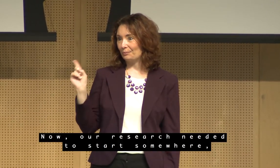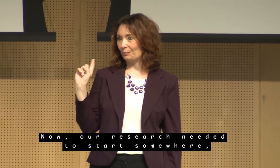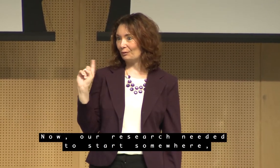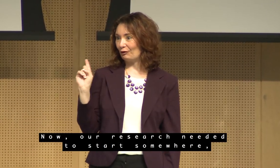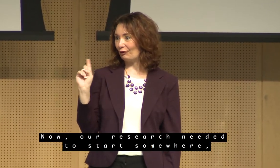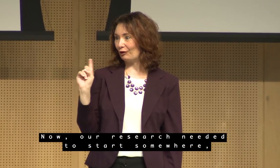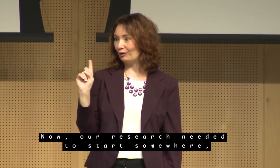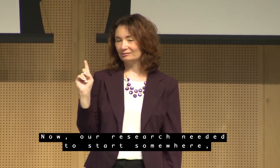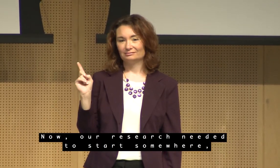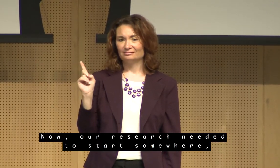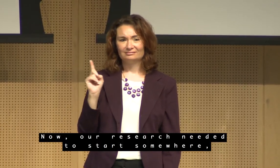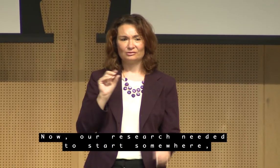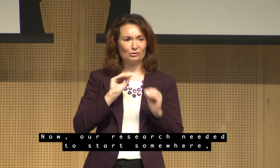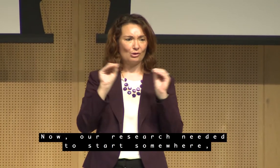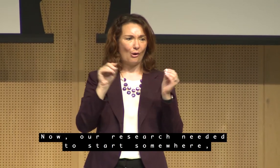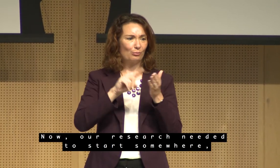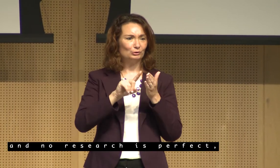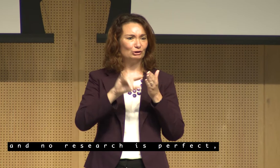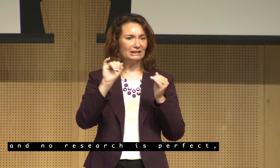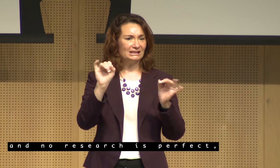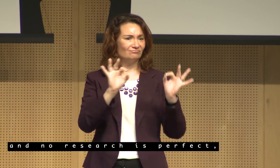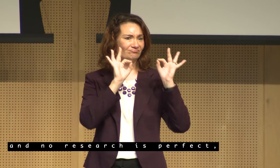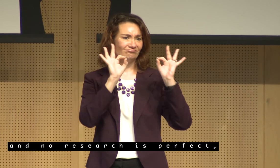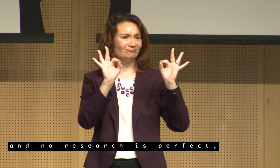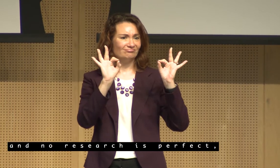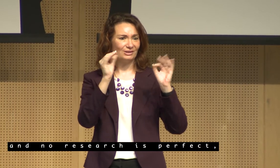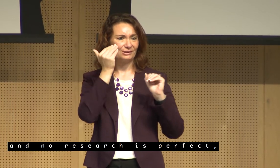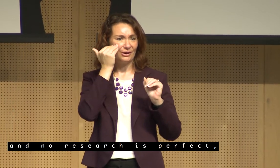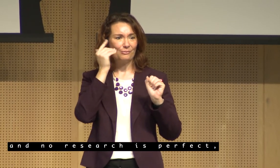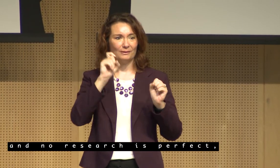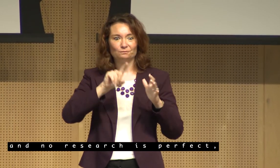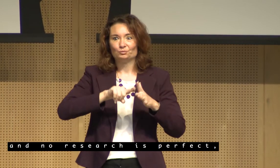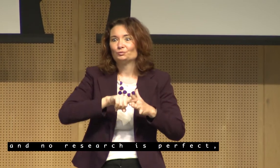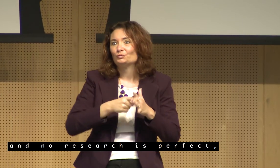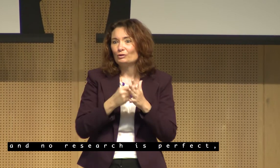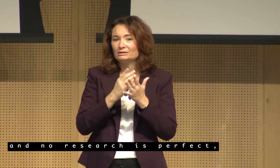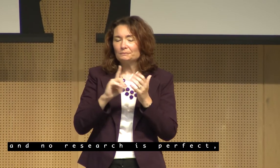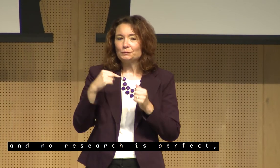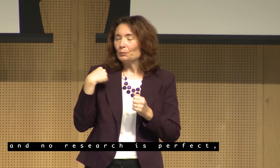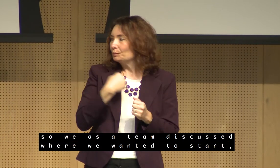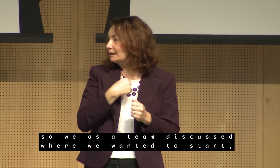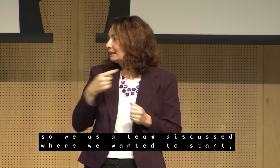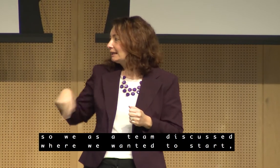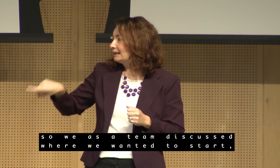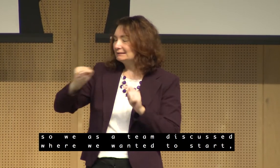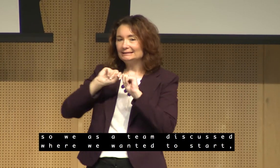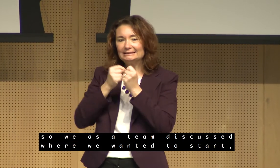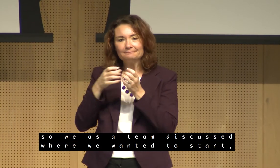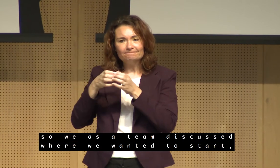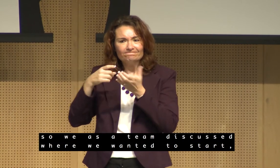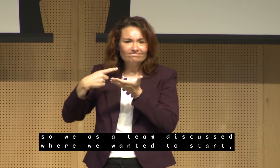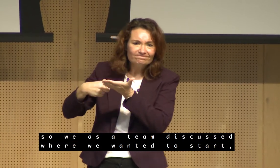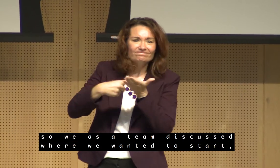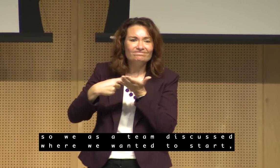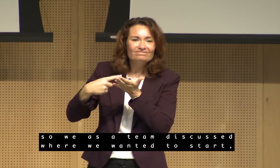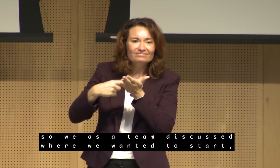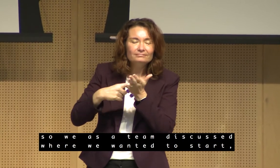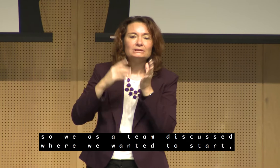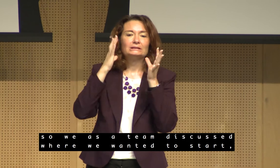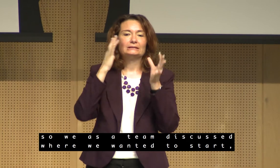Now, our research needed to start somewhere, and no research is perfect. So we as a team discussed where we wanted